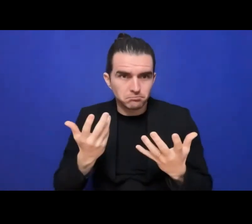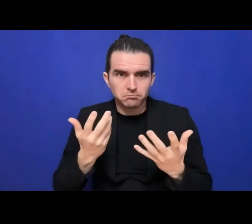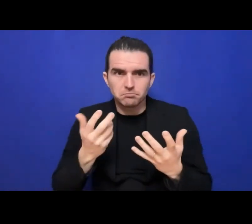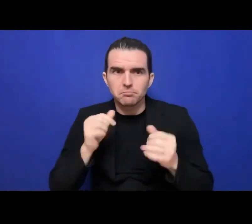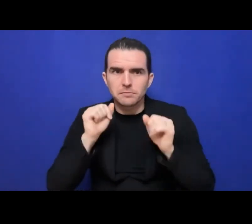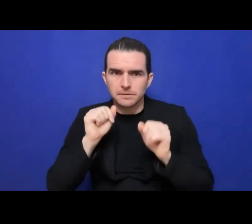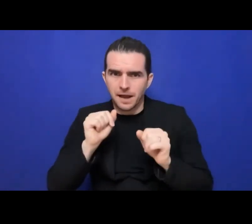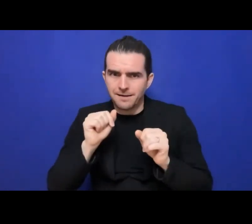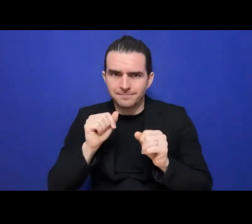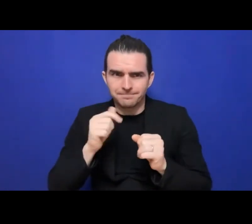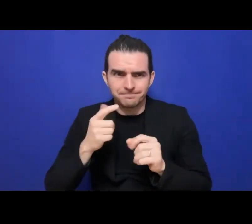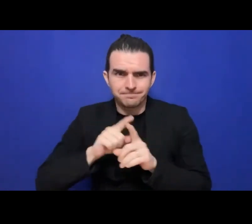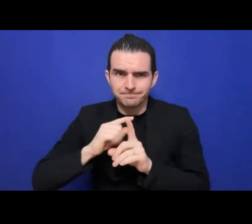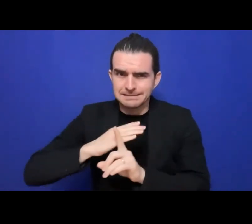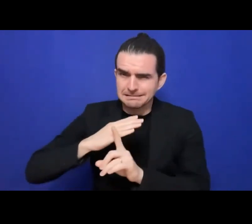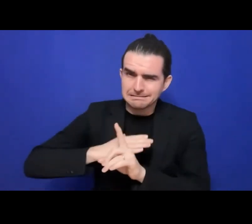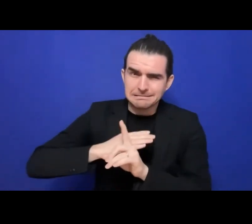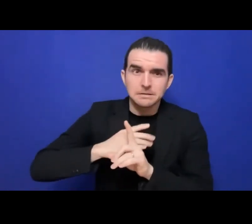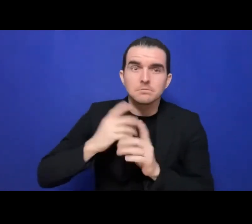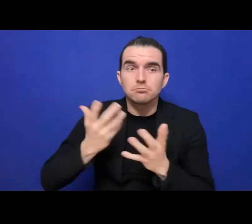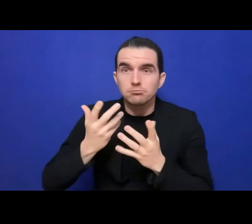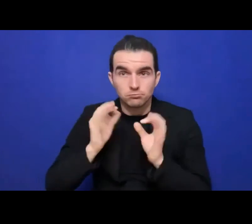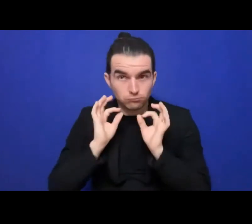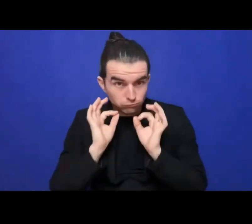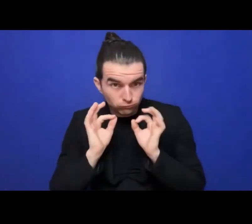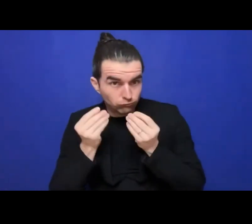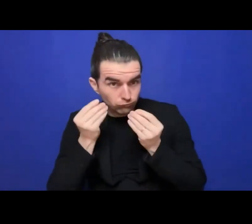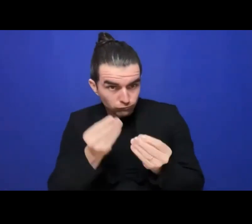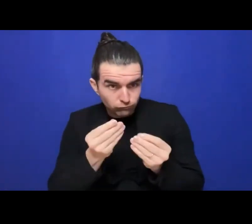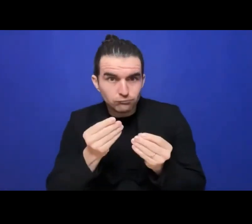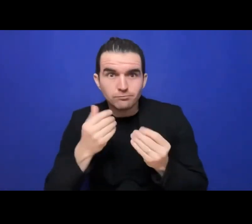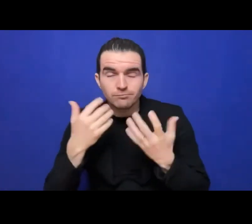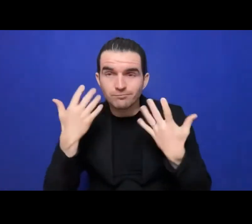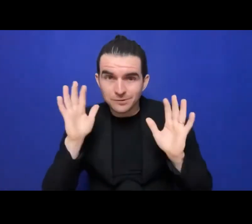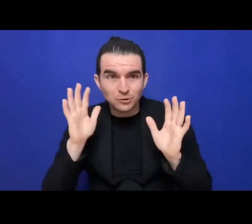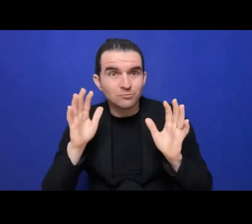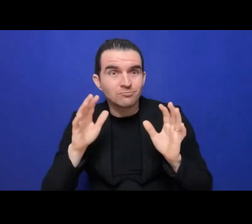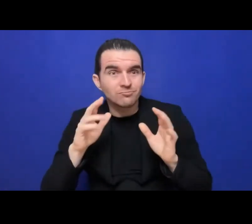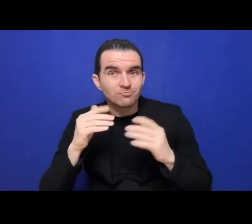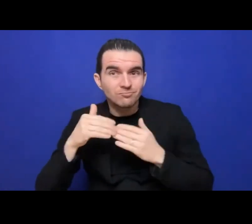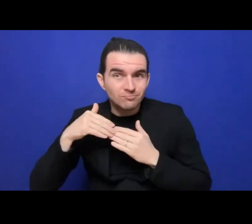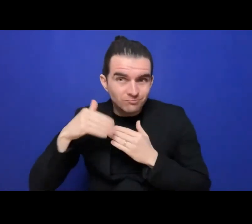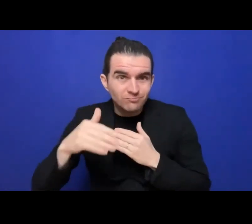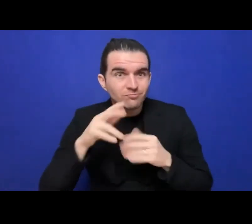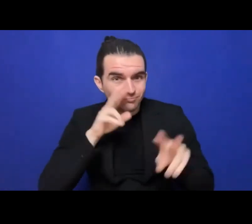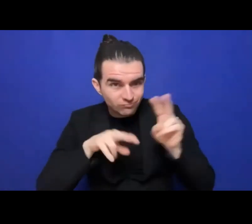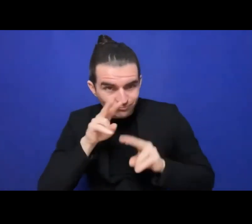laboratory investigation and other required investigation. In addition to this,